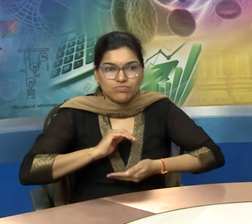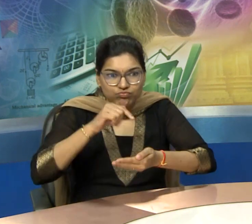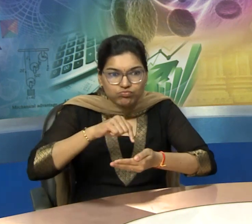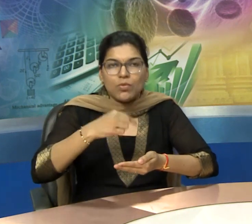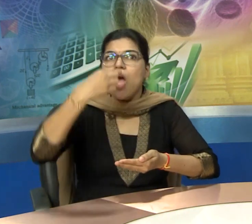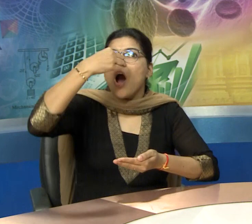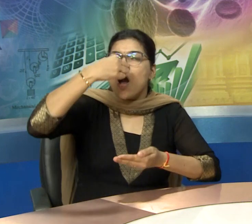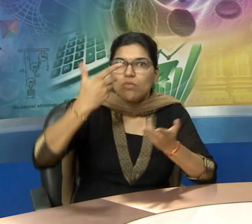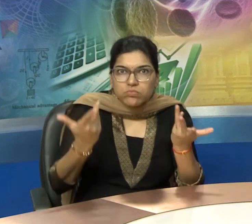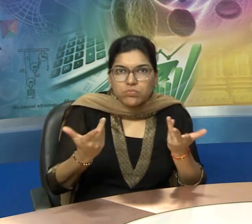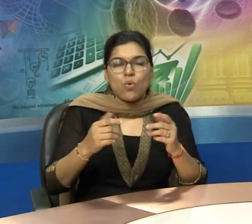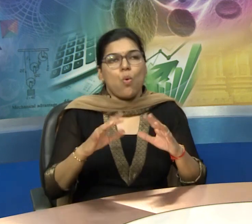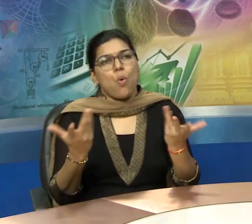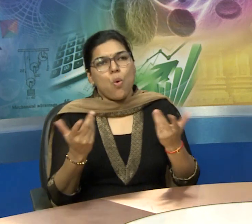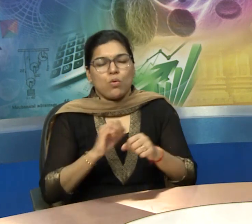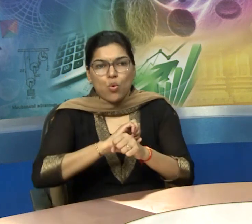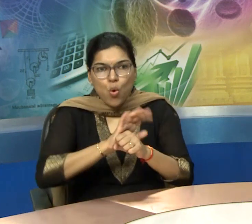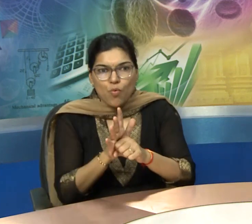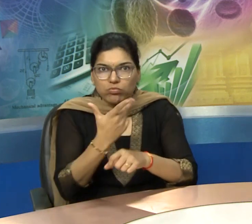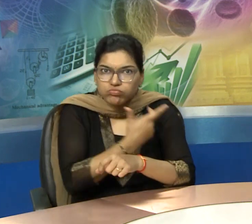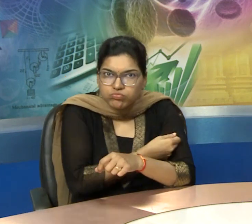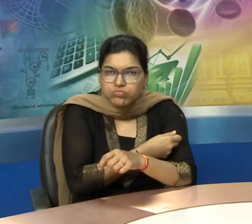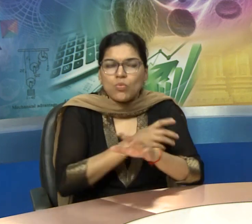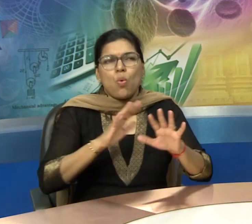All these are undertaken by various departments.